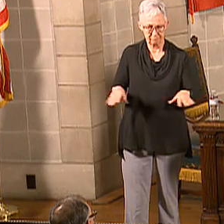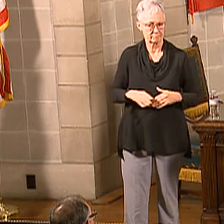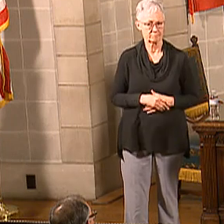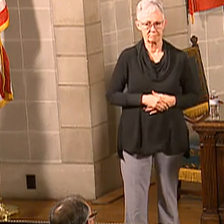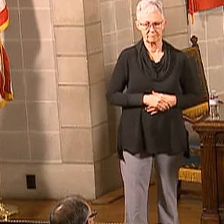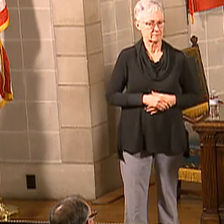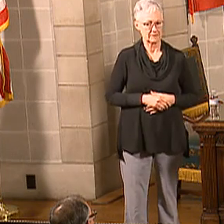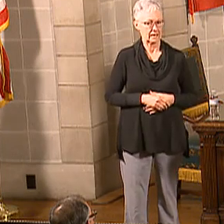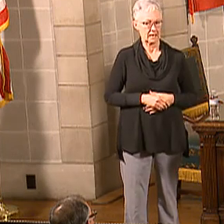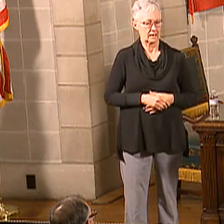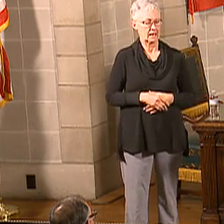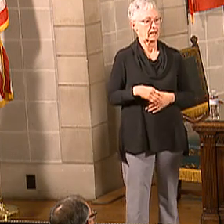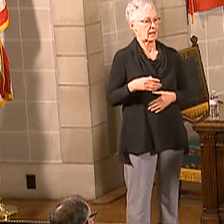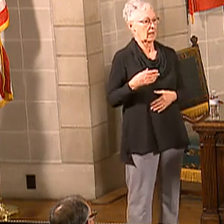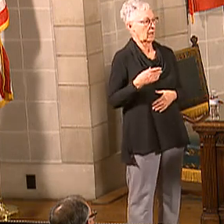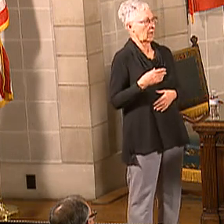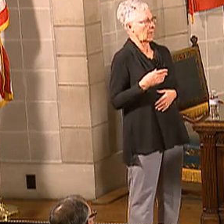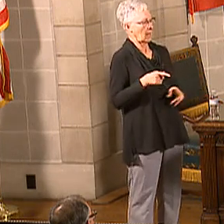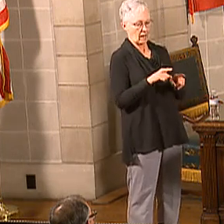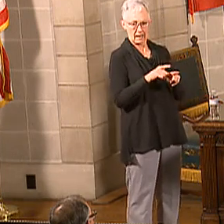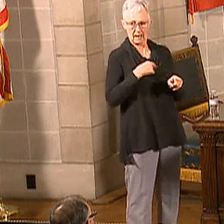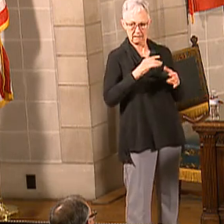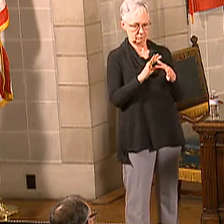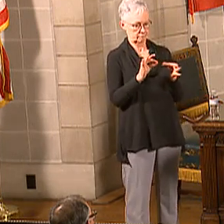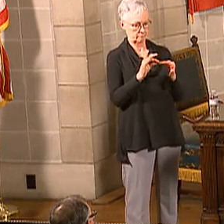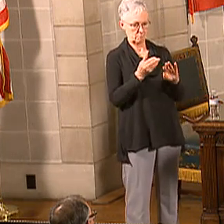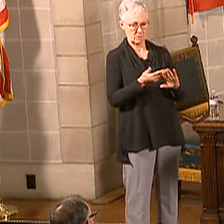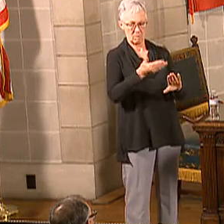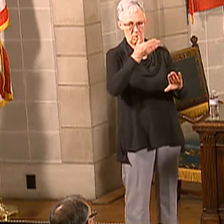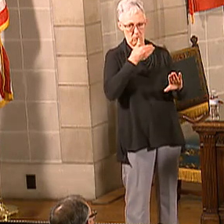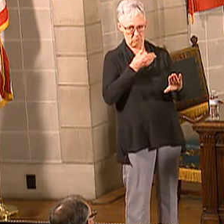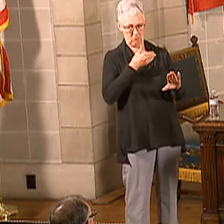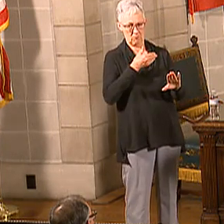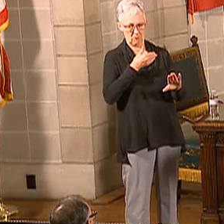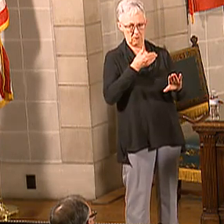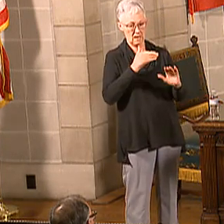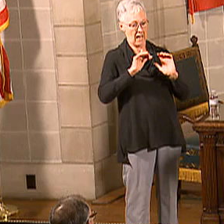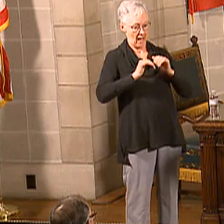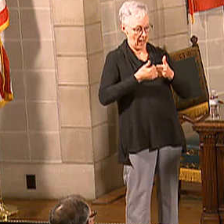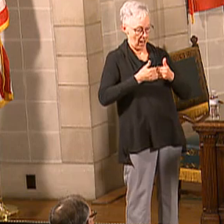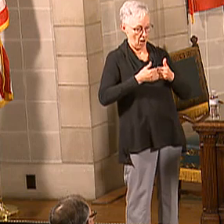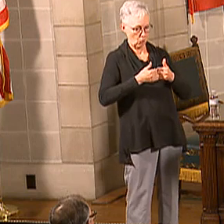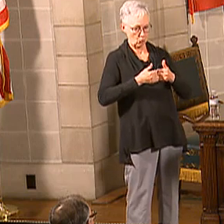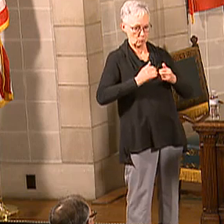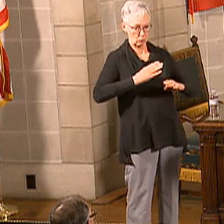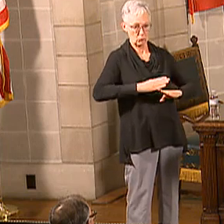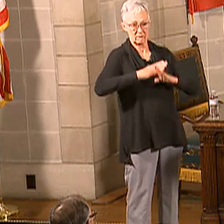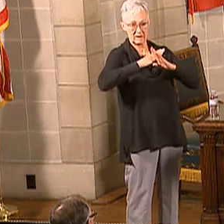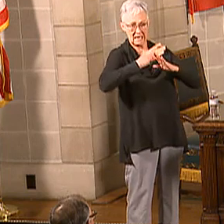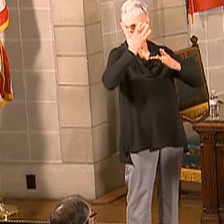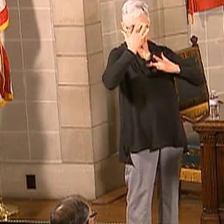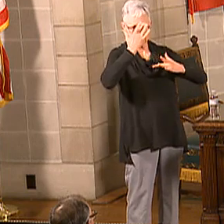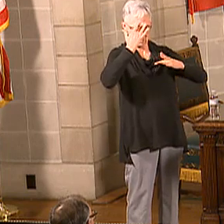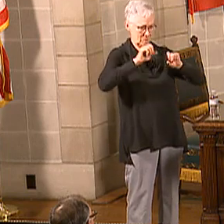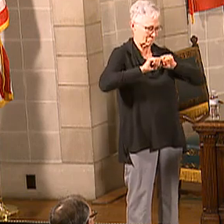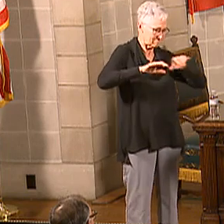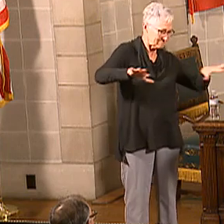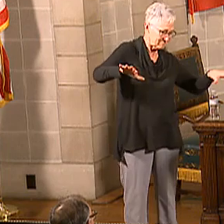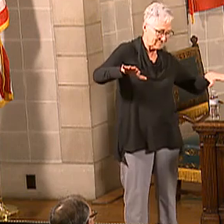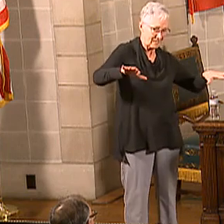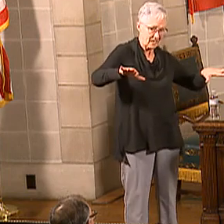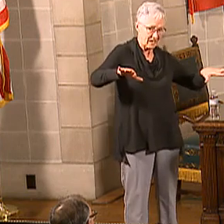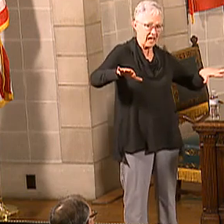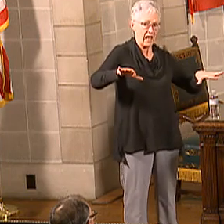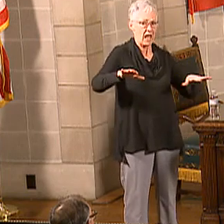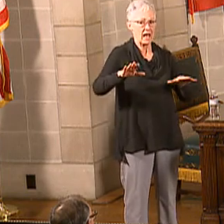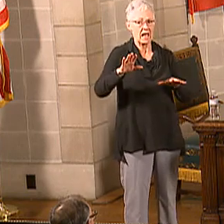is limiting the groups of people that are congregating together to 10 or less. Closing a business doesn't actually accomplish that goal,